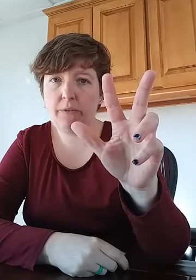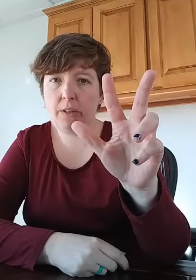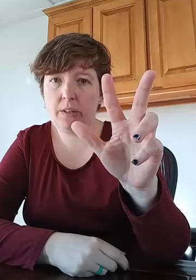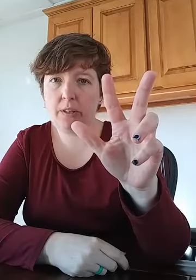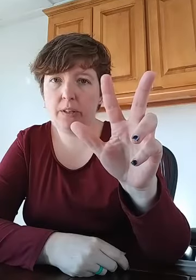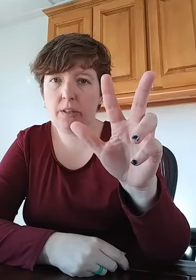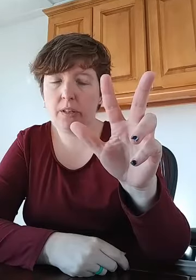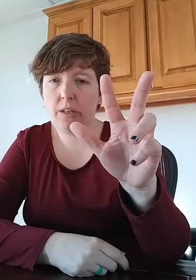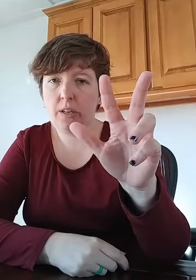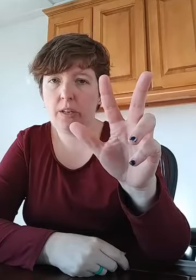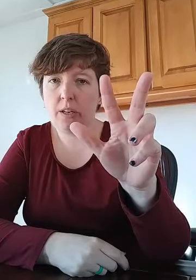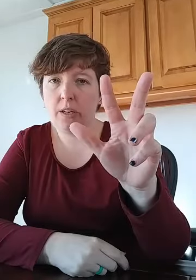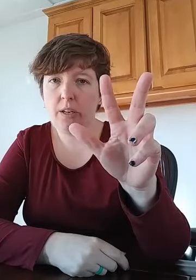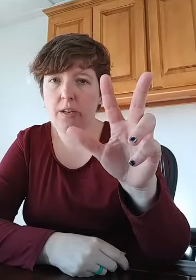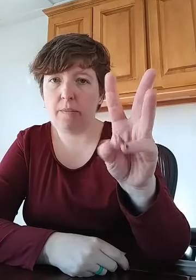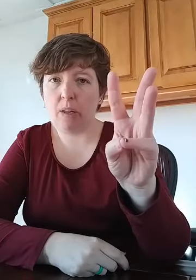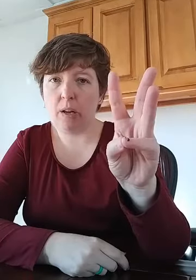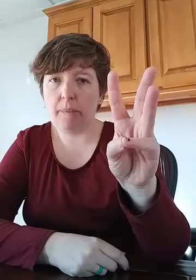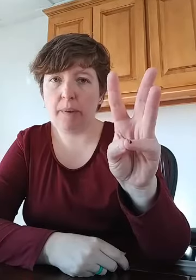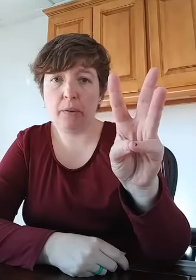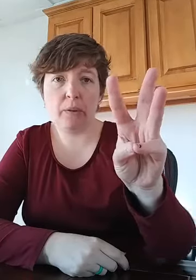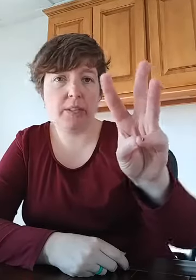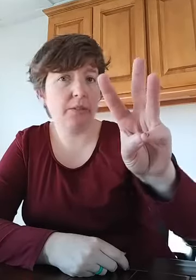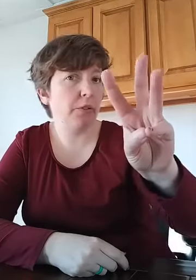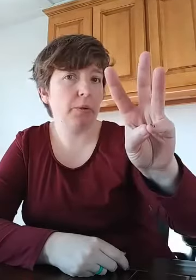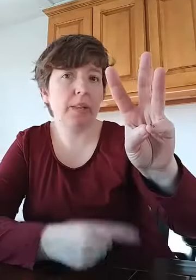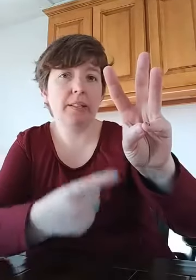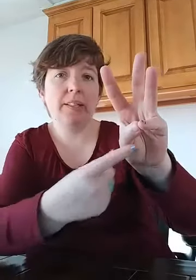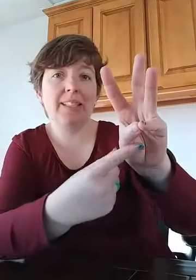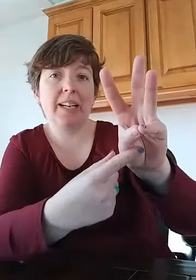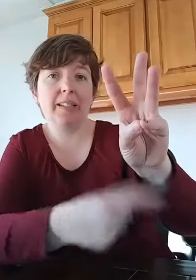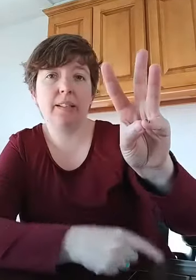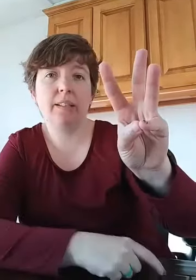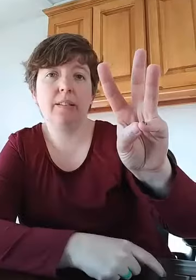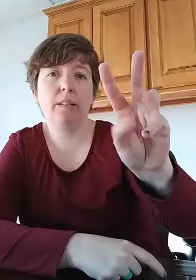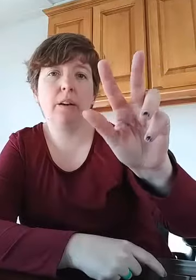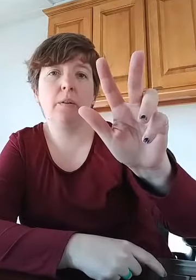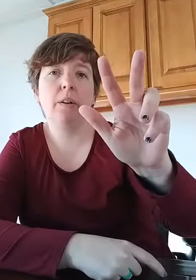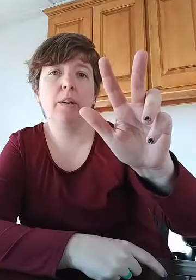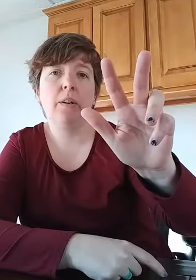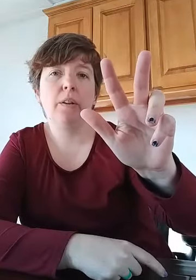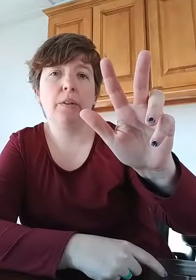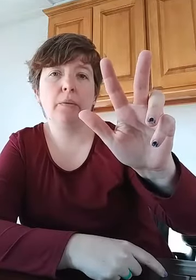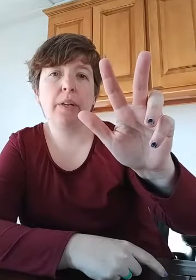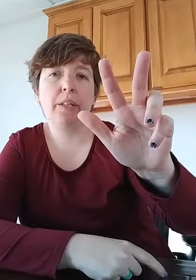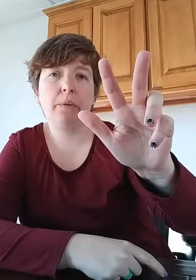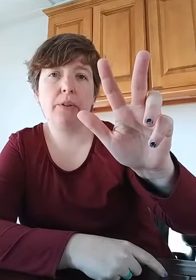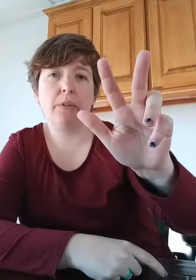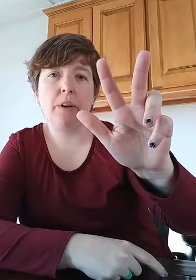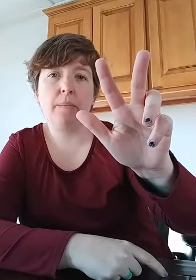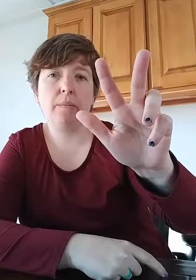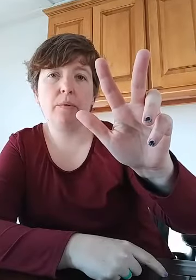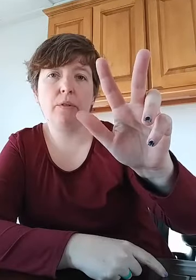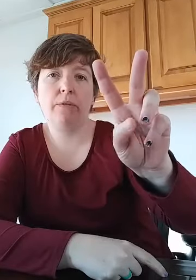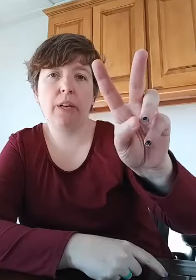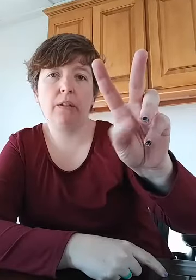different. A lot of people do this for 3. This is 6. So 3 is with your thumb, 2 fingers and a